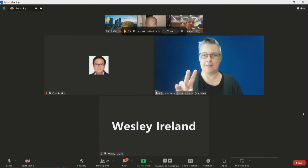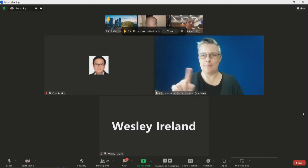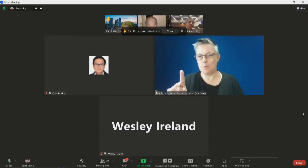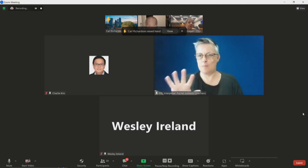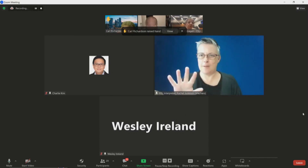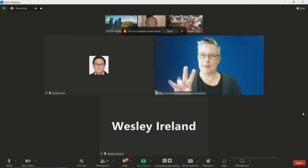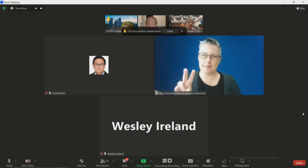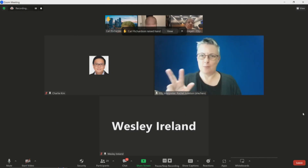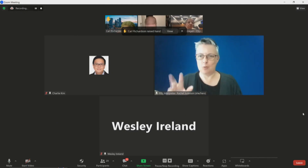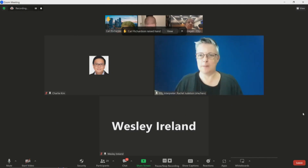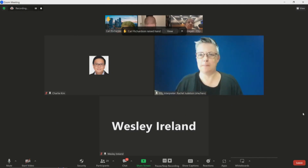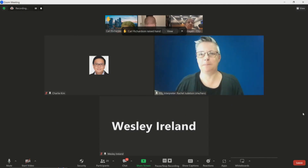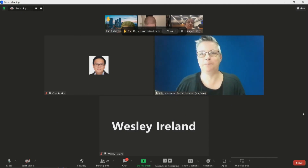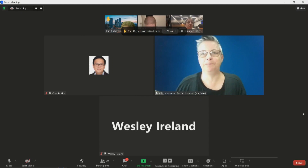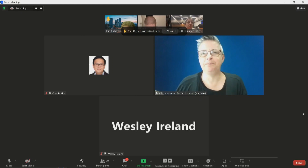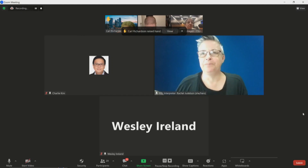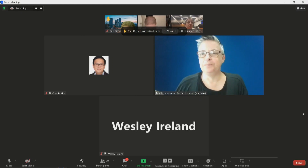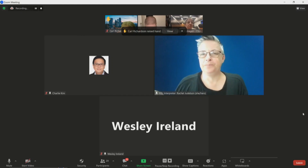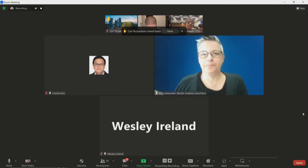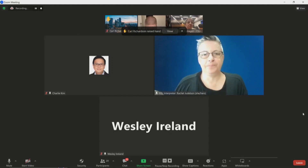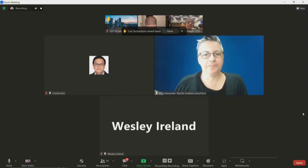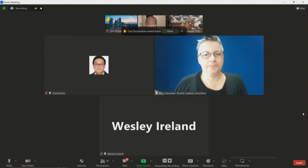5, 7, 1, 7, 2, 3. You know that, right?